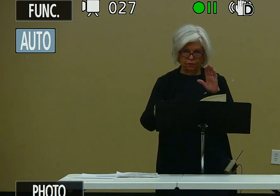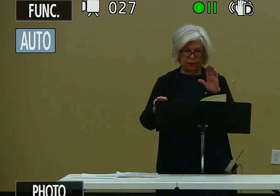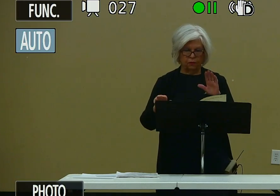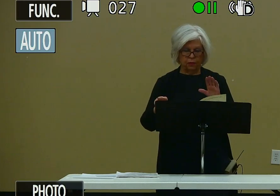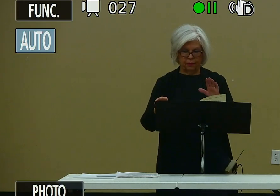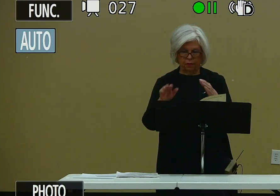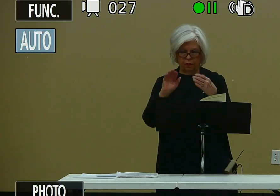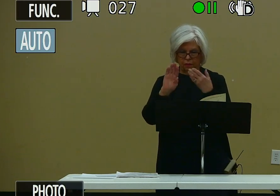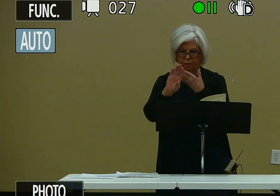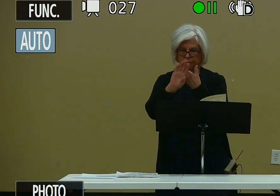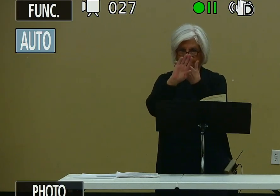fingers like this.